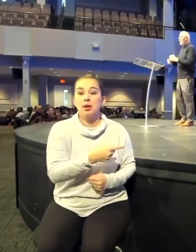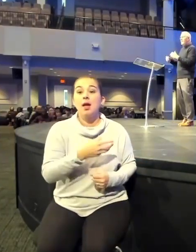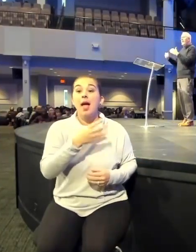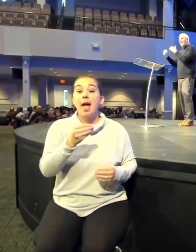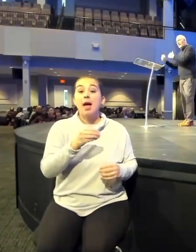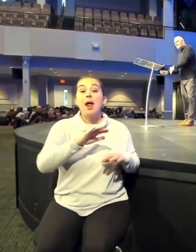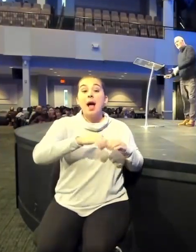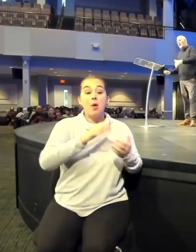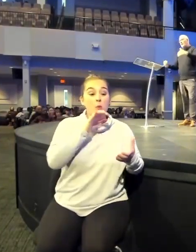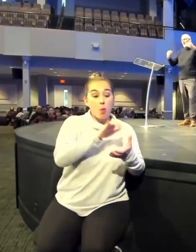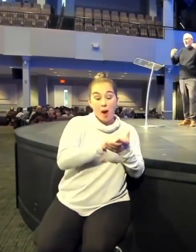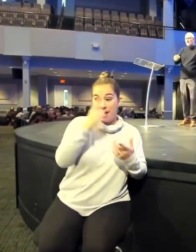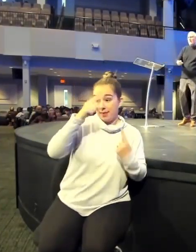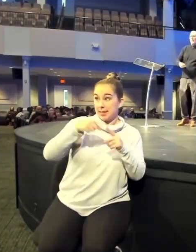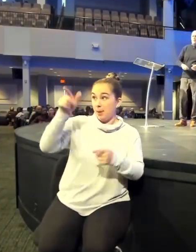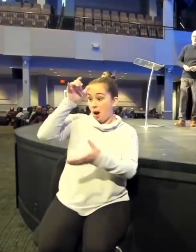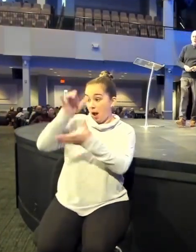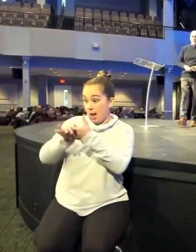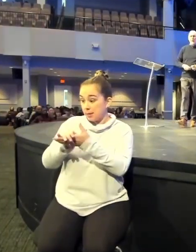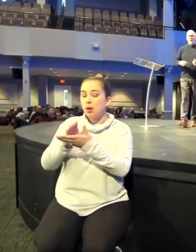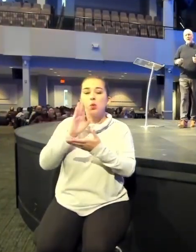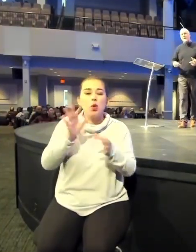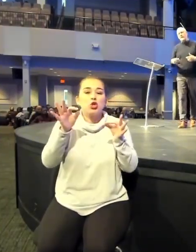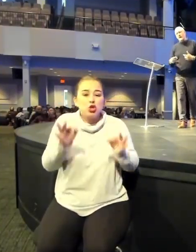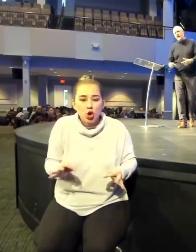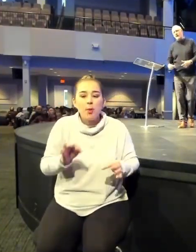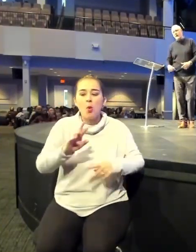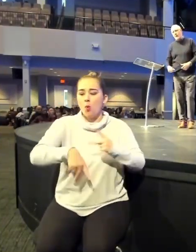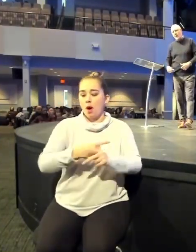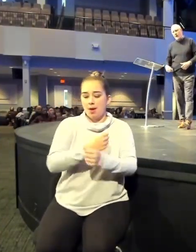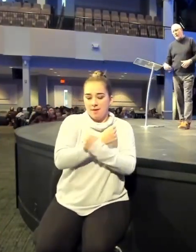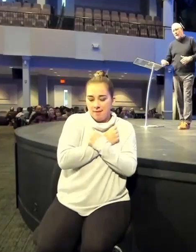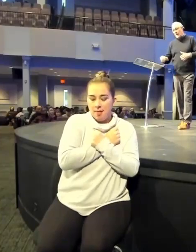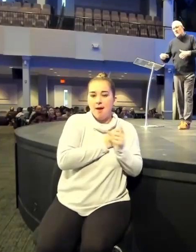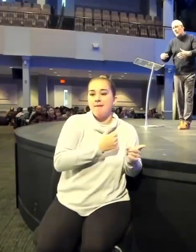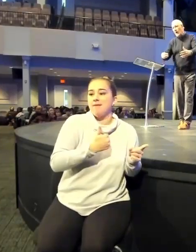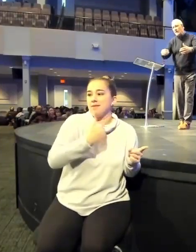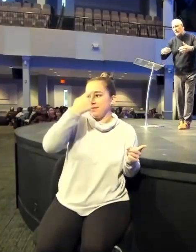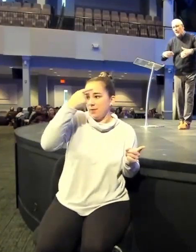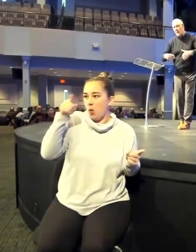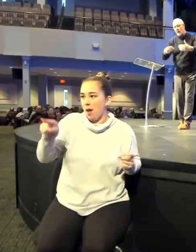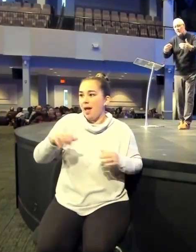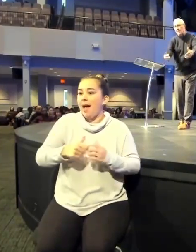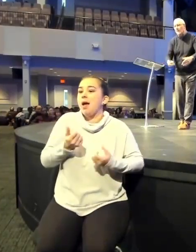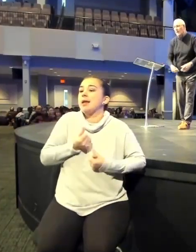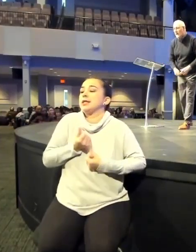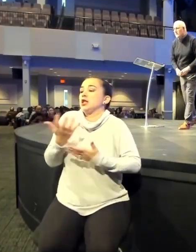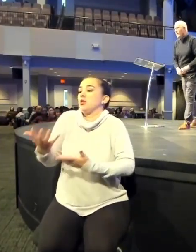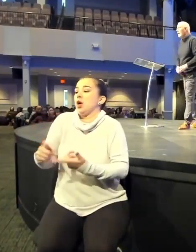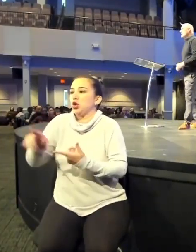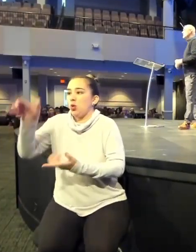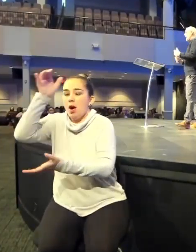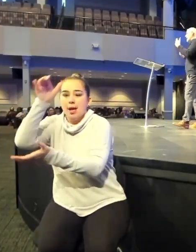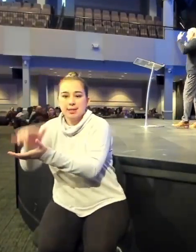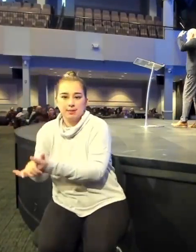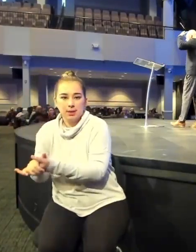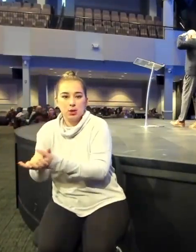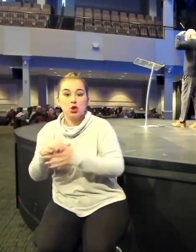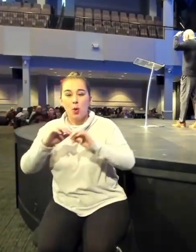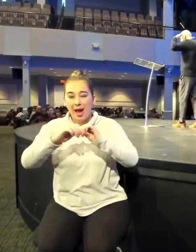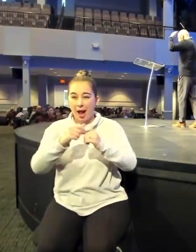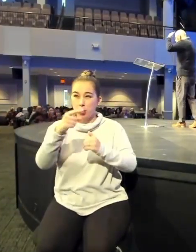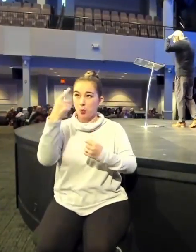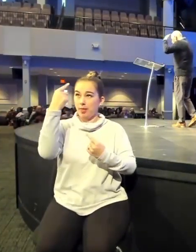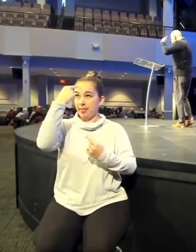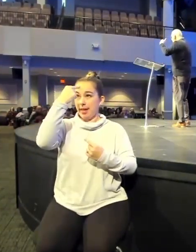And how a wife thinks about her husband will determine the kind of love that will be expressed from her to her husband. And so how you